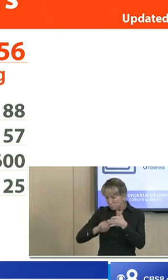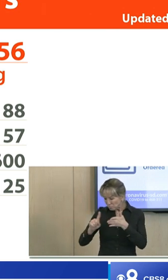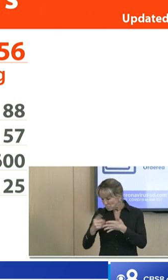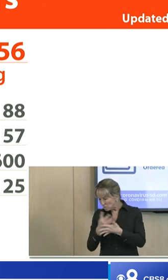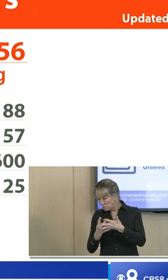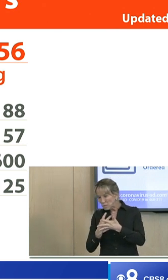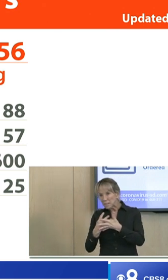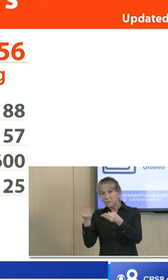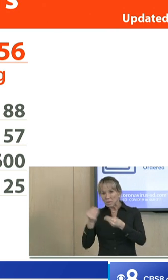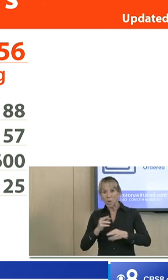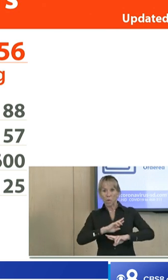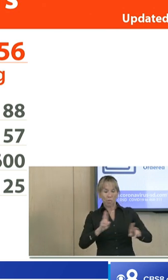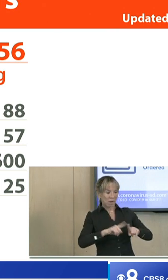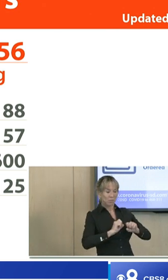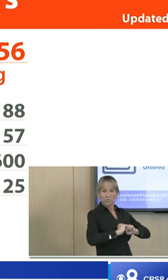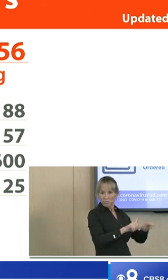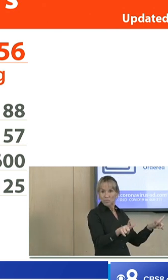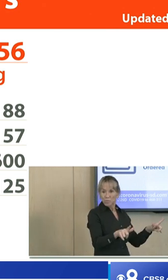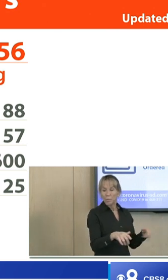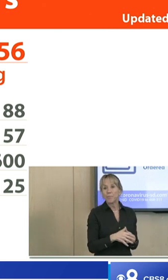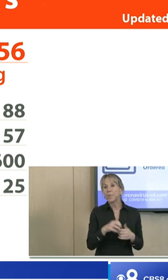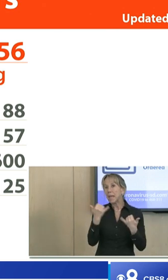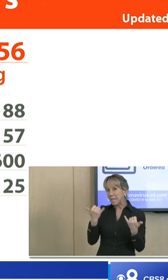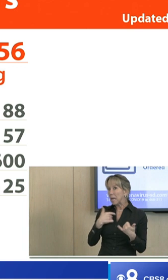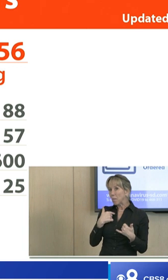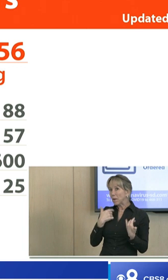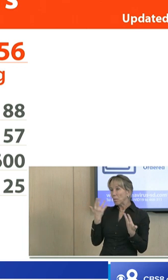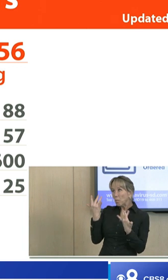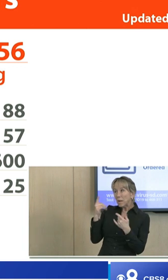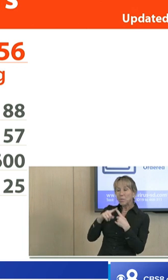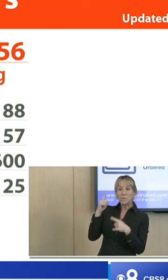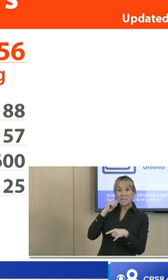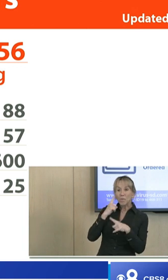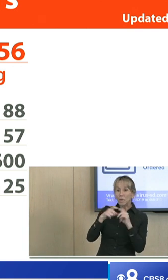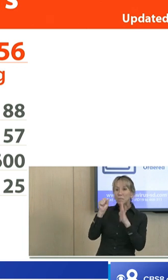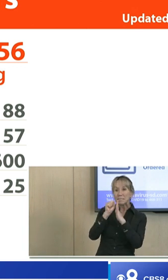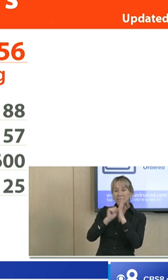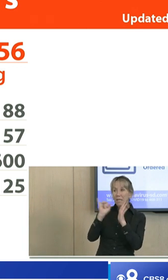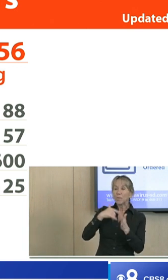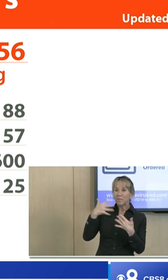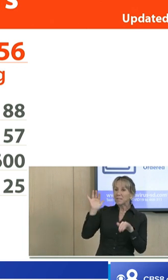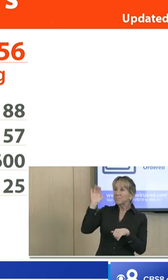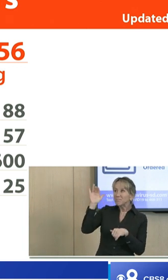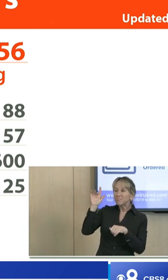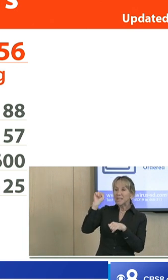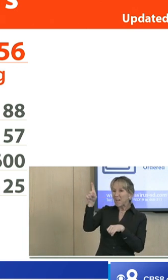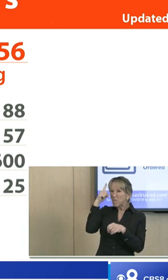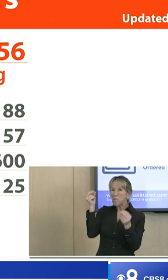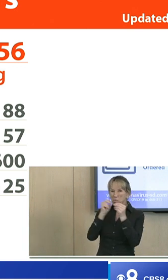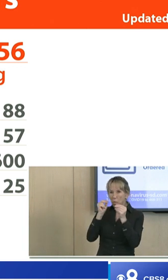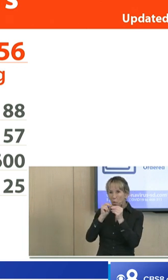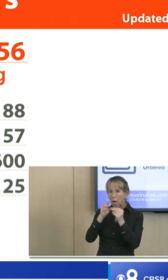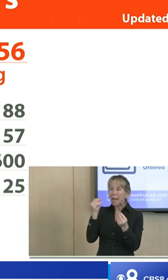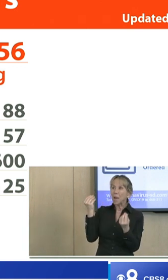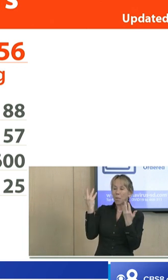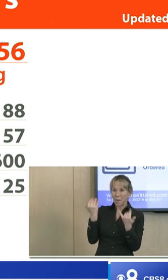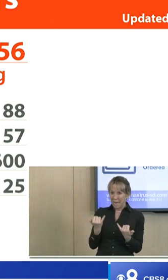await information or guidance from the state on our request for them. And we continue to await the arrival of the units that we have